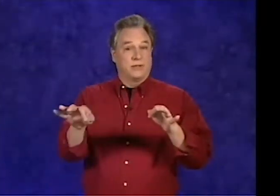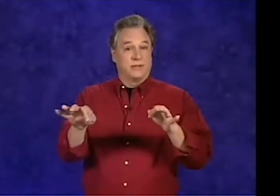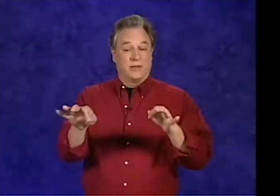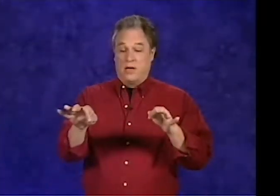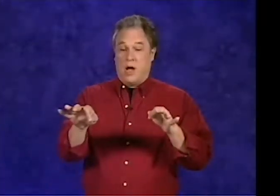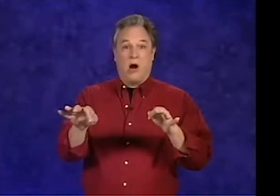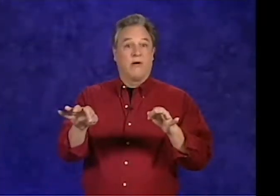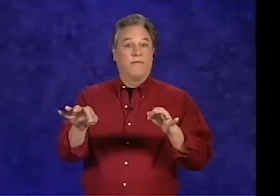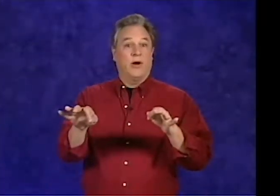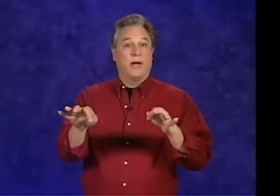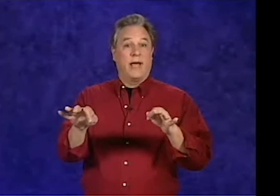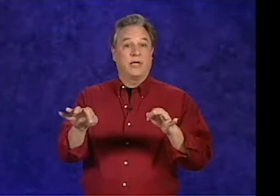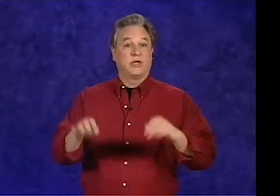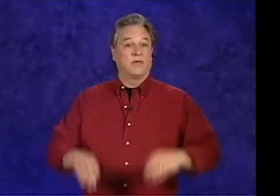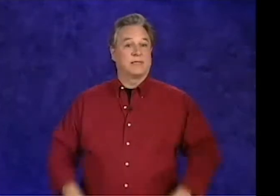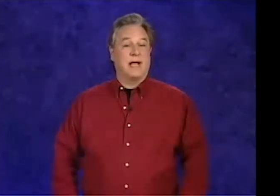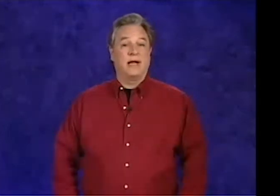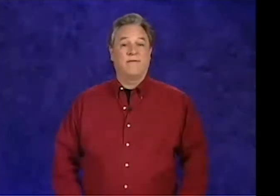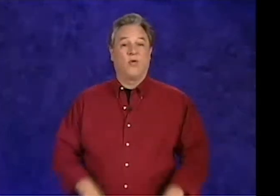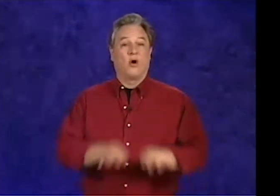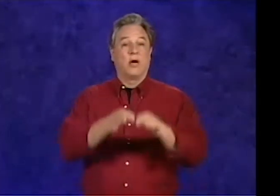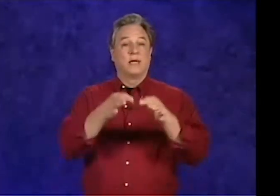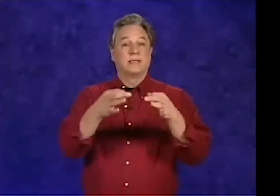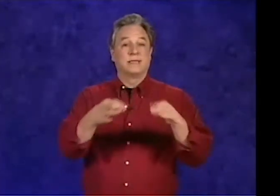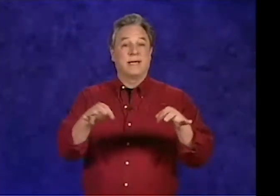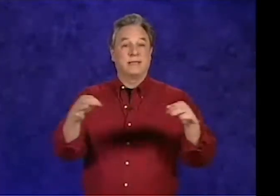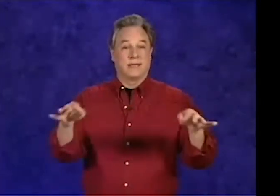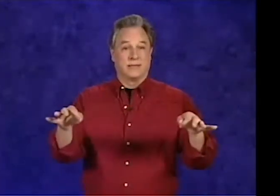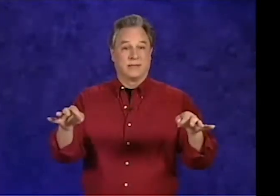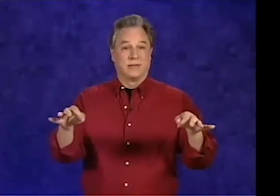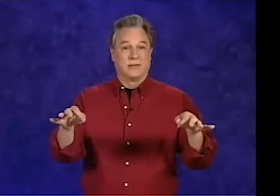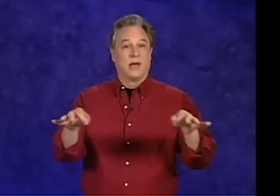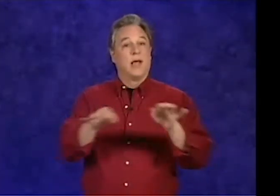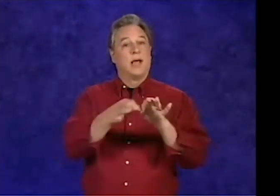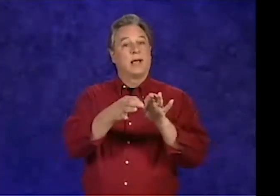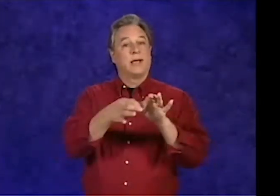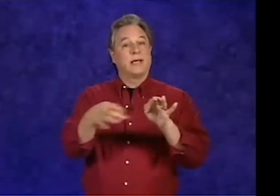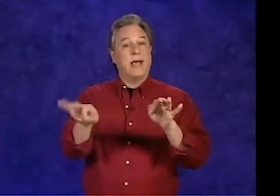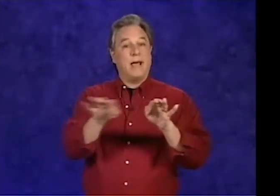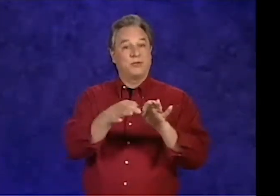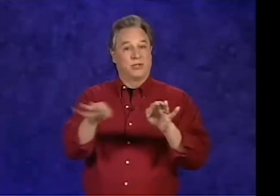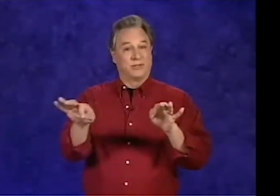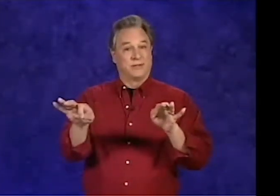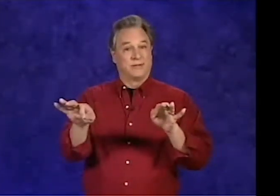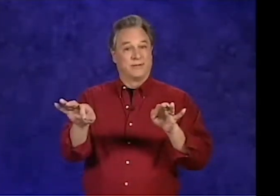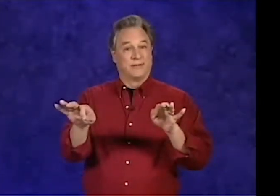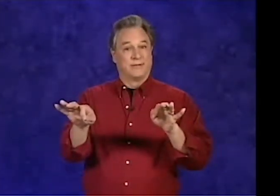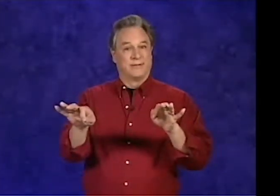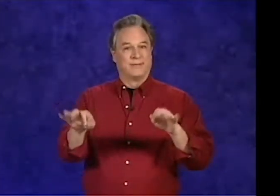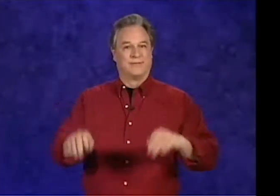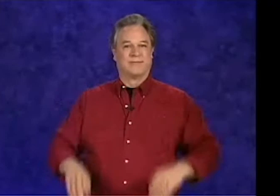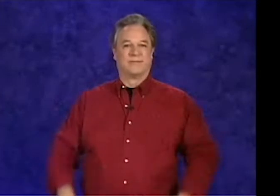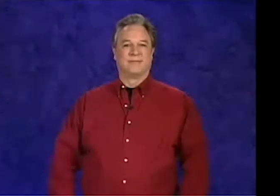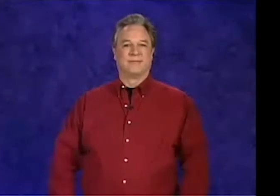Captions are a variation of the sign for sentence. Captions.